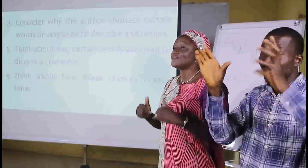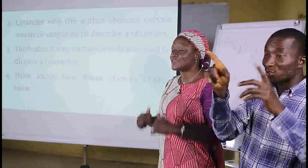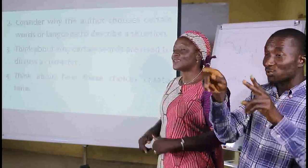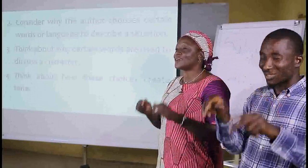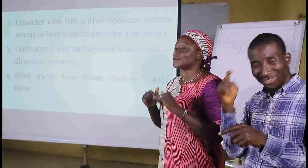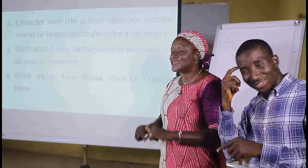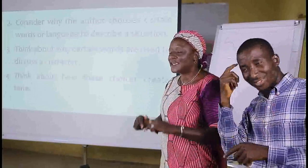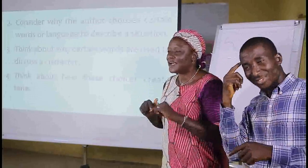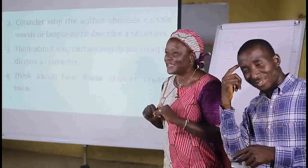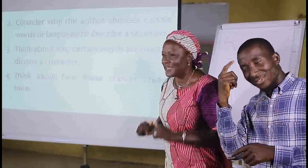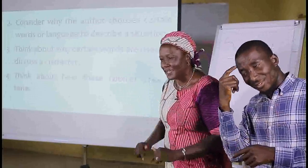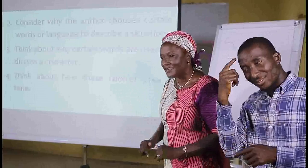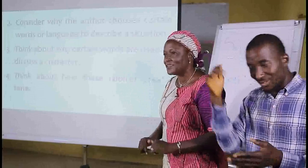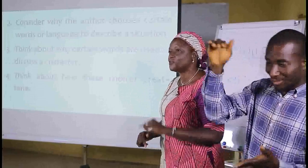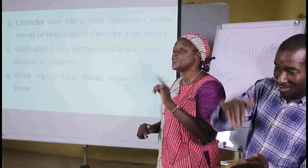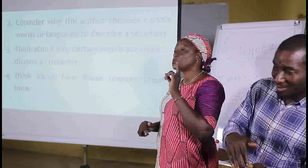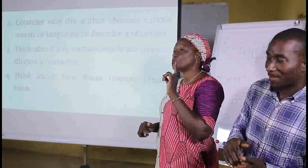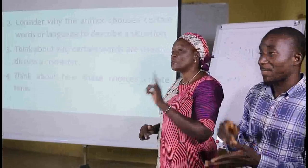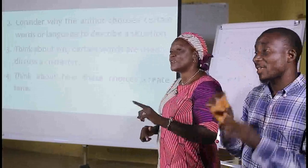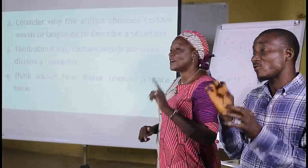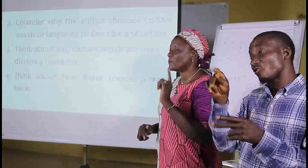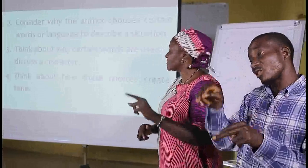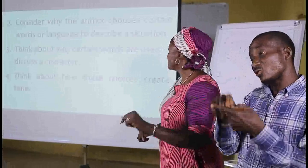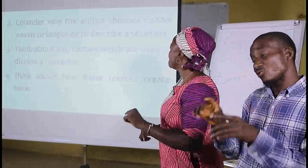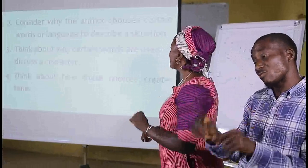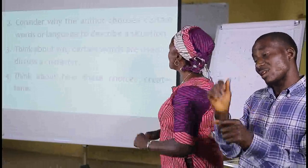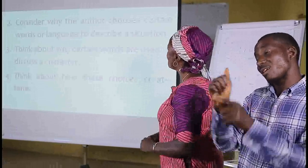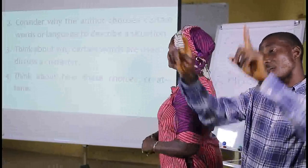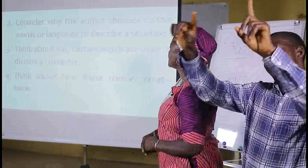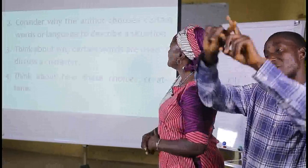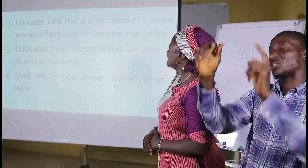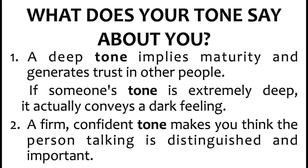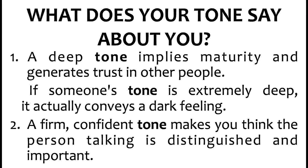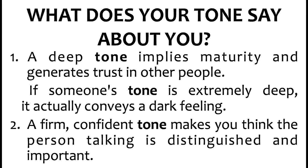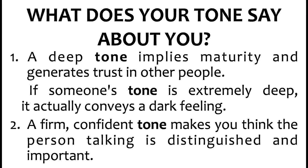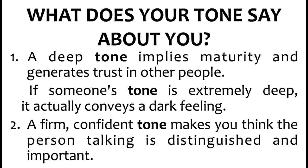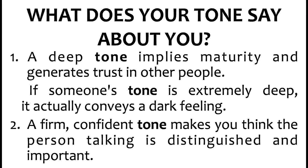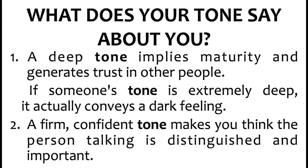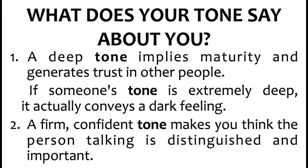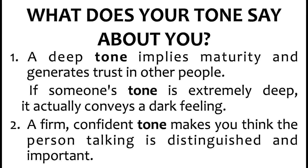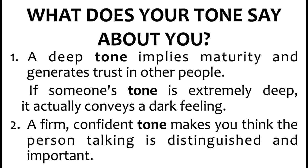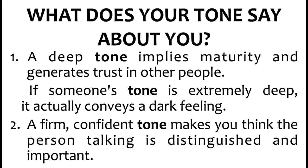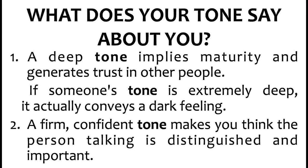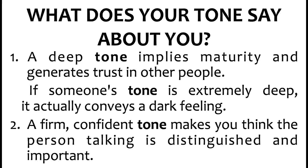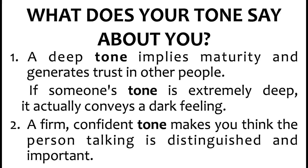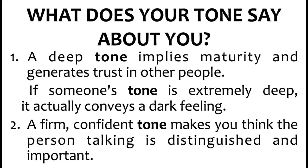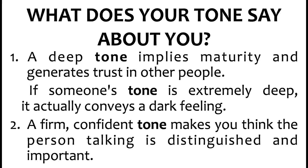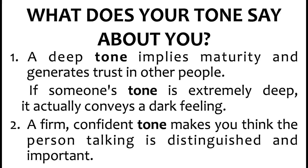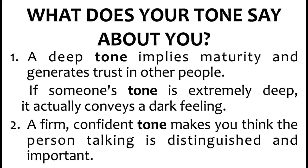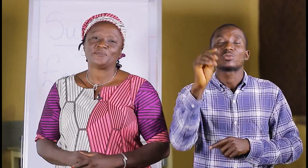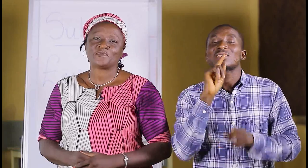think, and think again if you need to make a positive impact. What does your tone say about